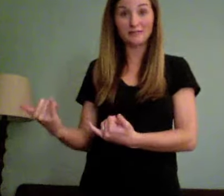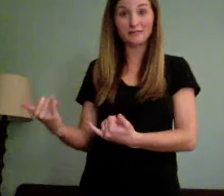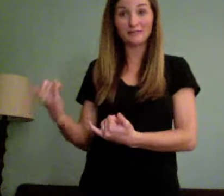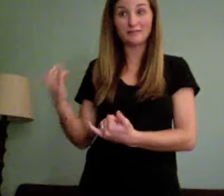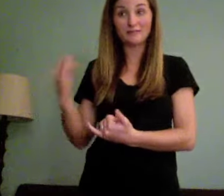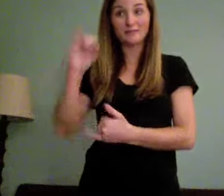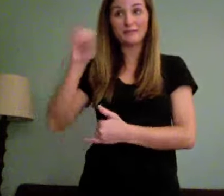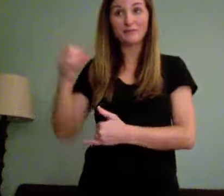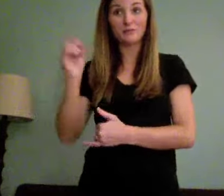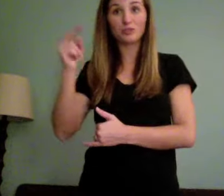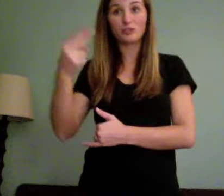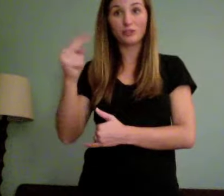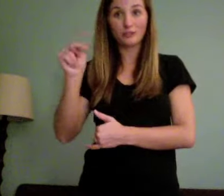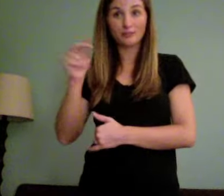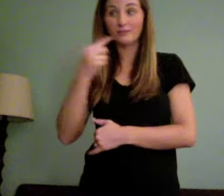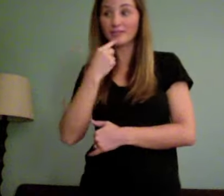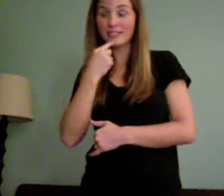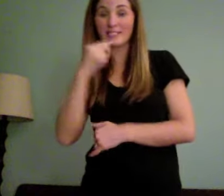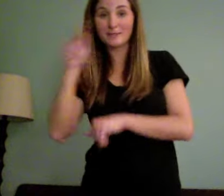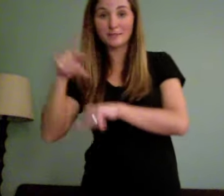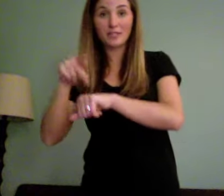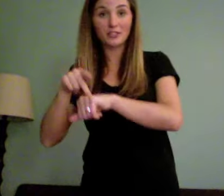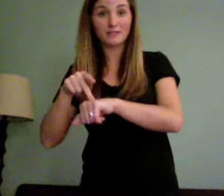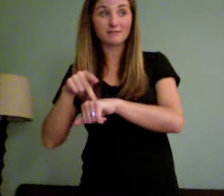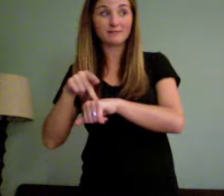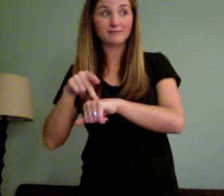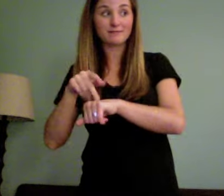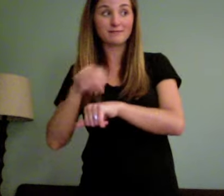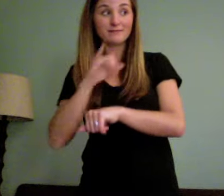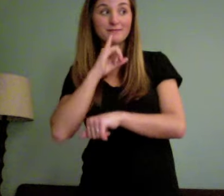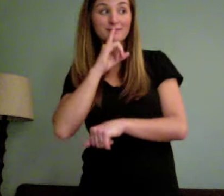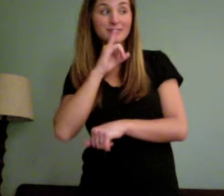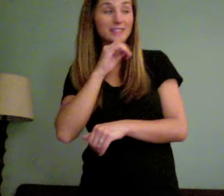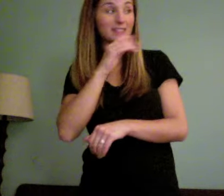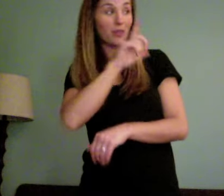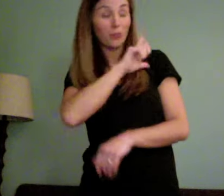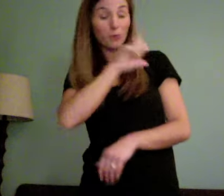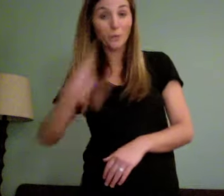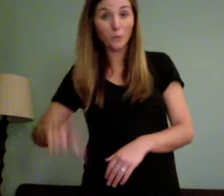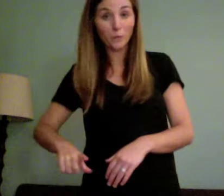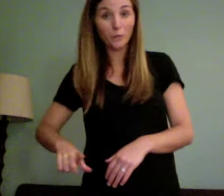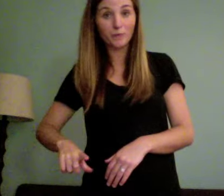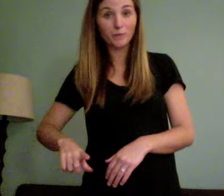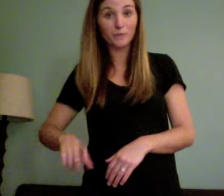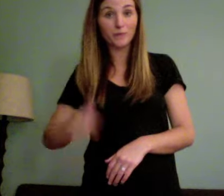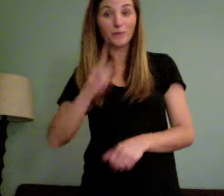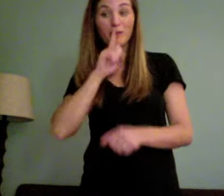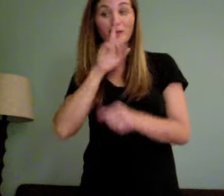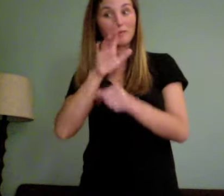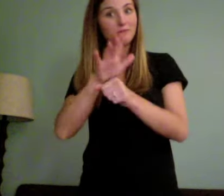it's the Lord. I guarantee that Peter's reminded of his greatest failures.